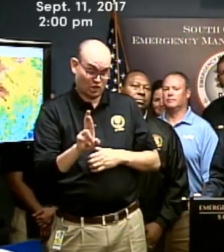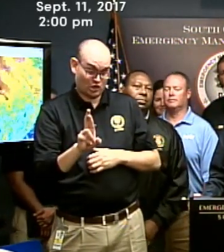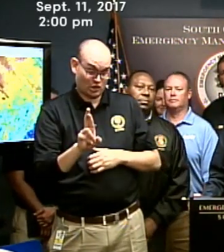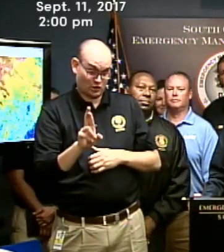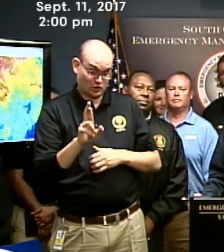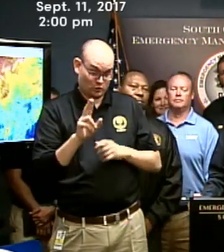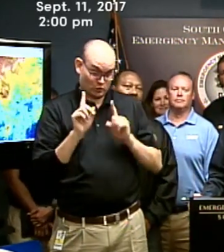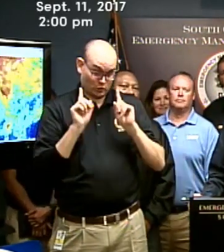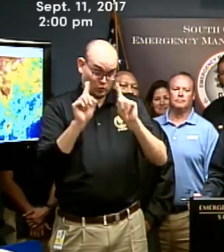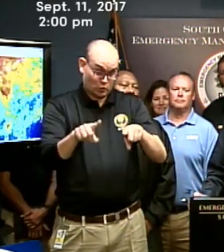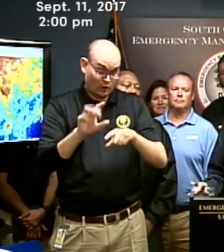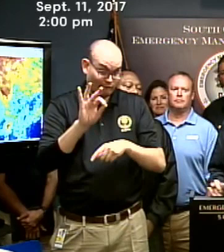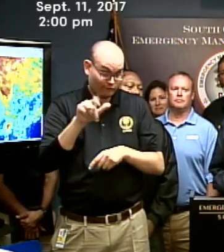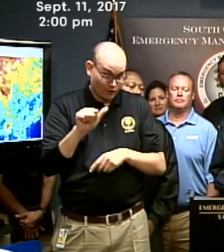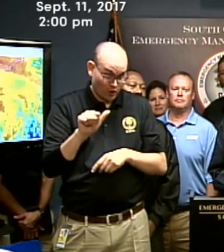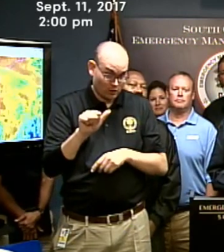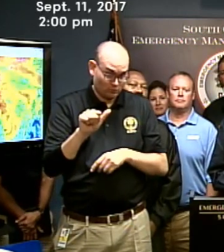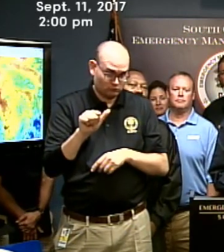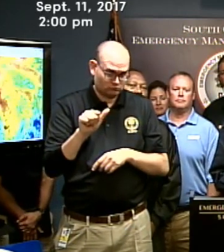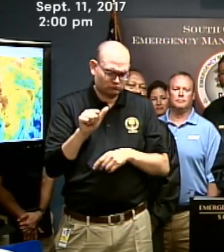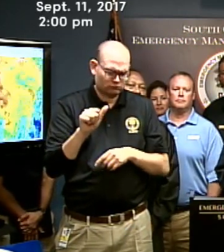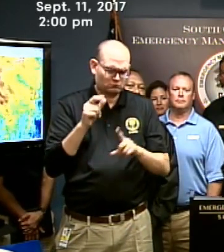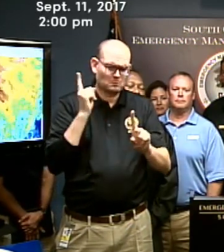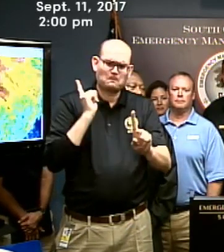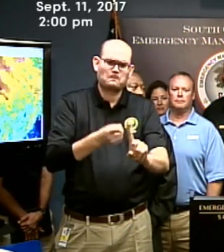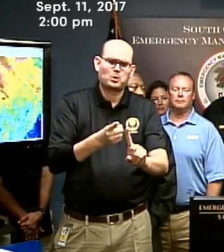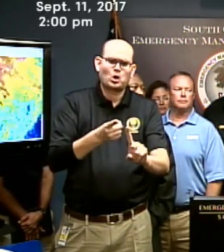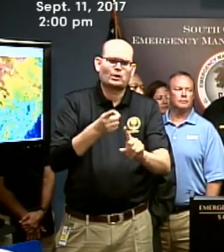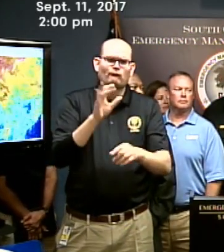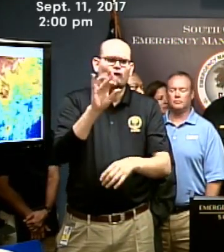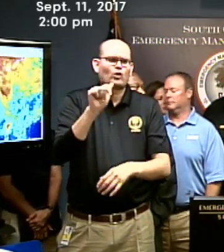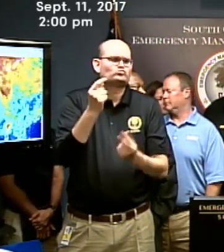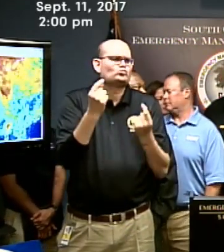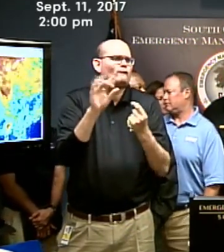Florida, do we know what kind of mission or what kind of work they'll be doing?